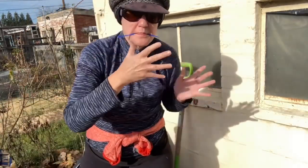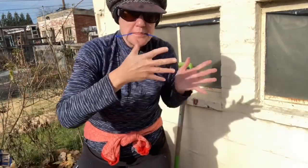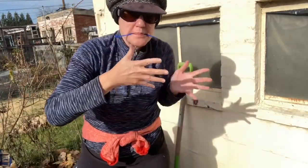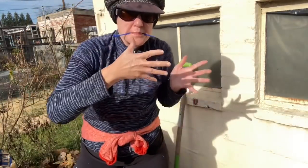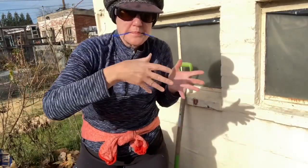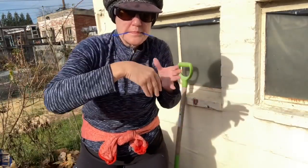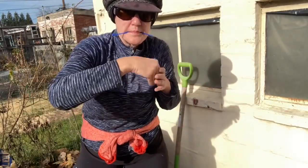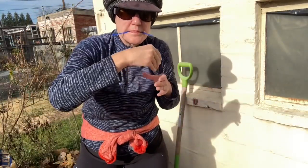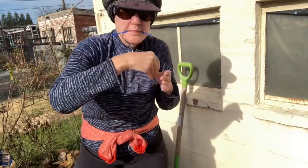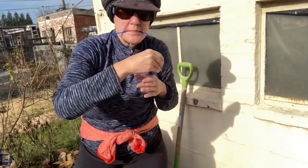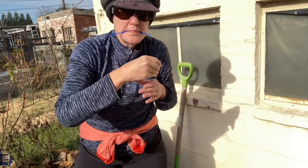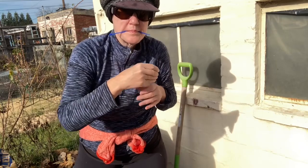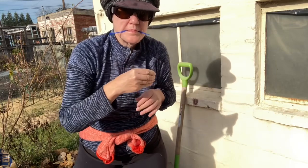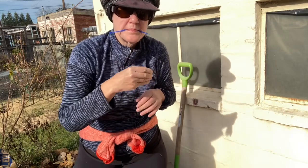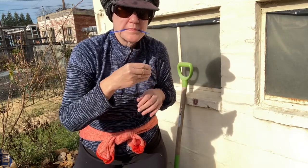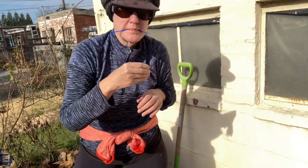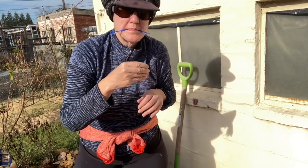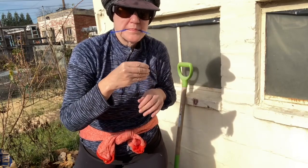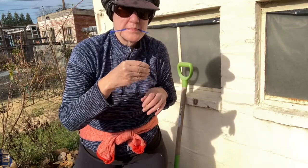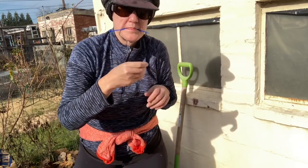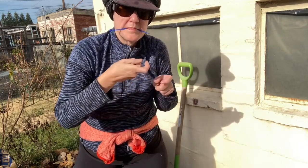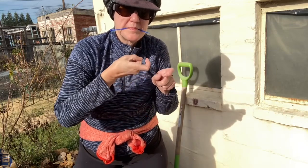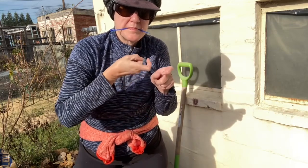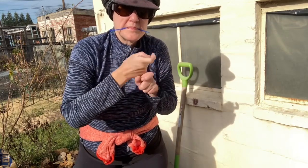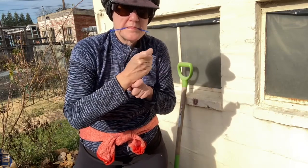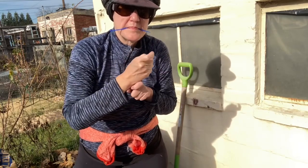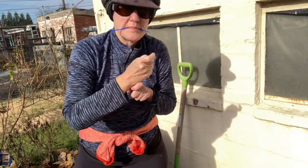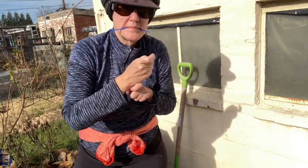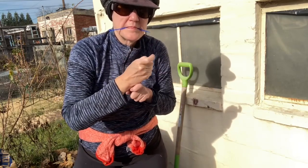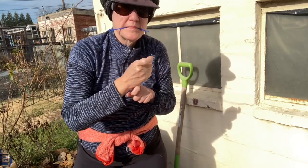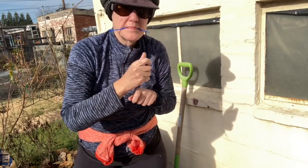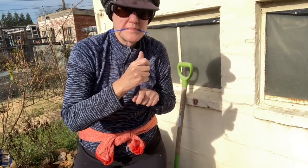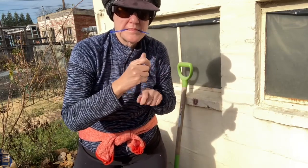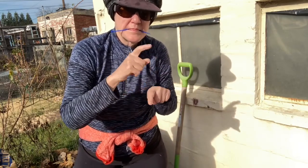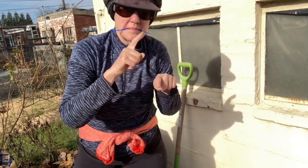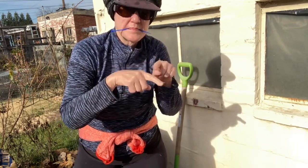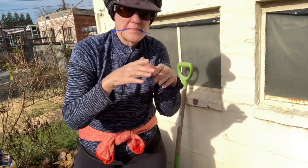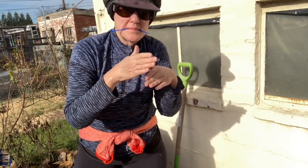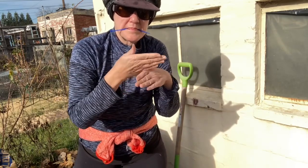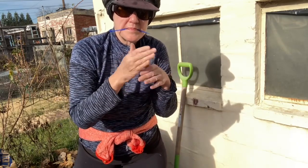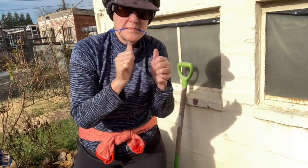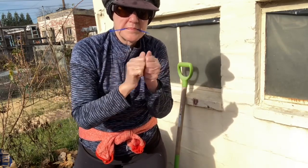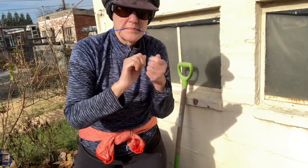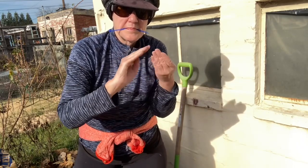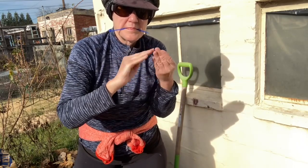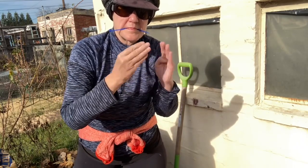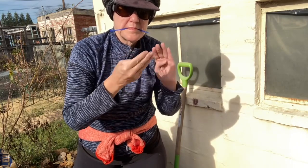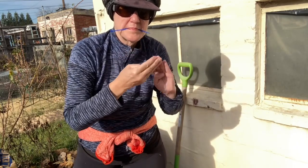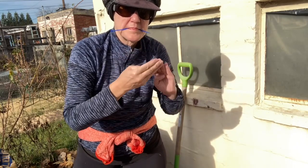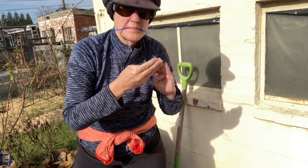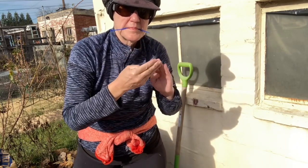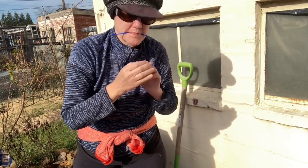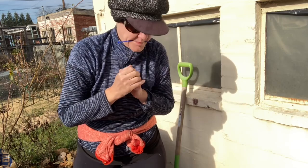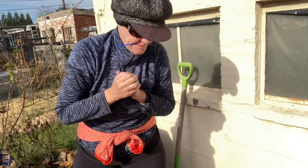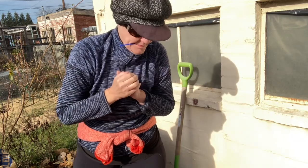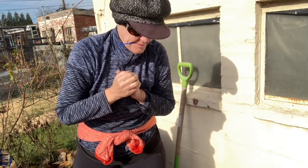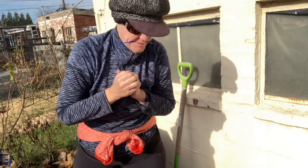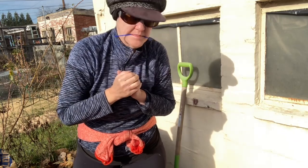Now because I've left these outside and they've gotten wet, the bottoms are ruined. So I can't share these with the community.